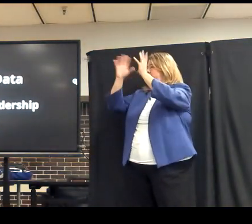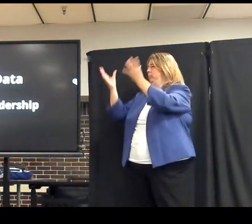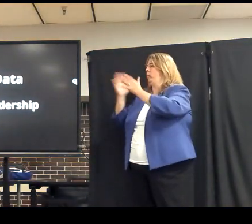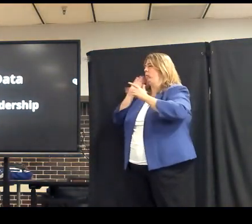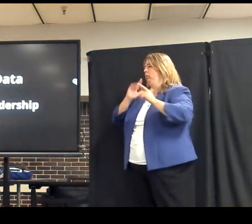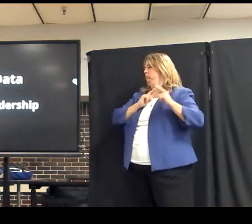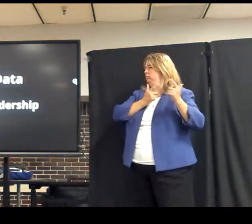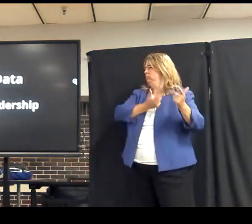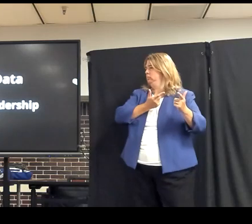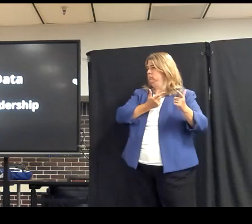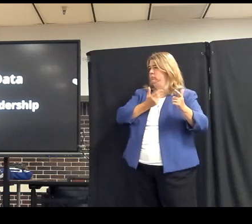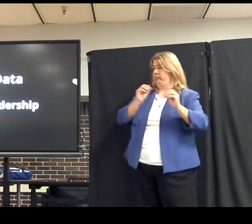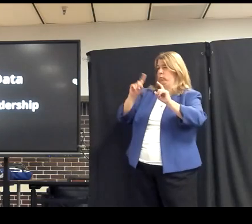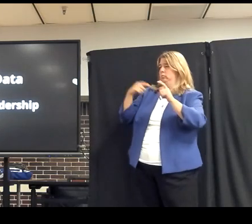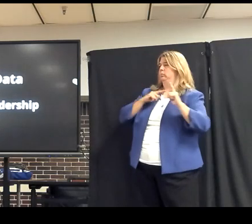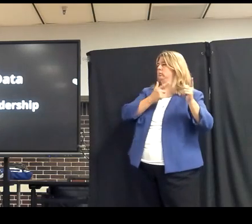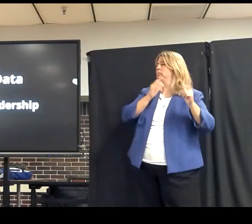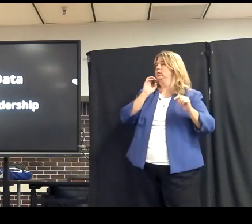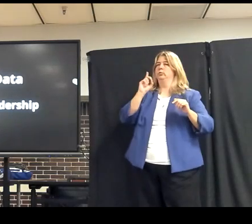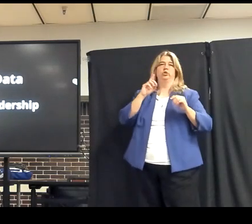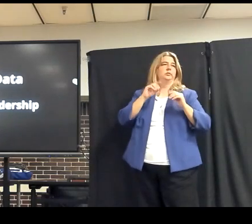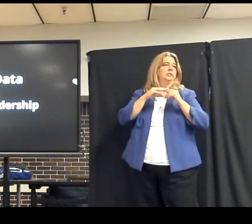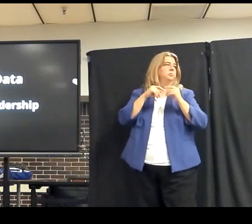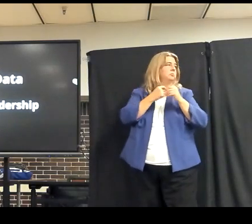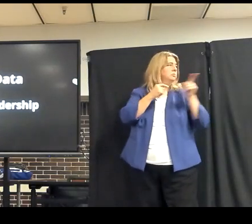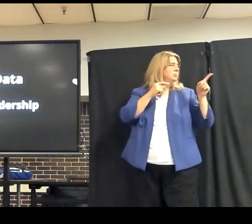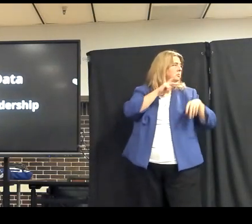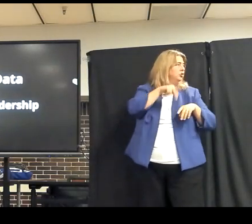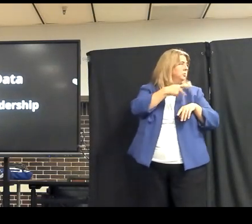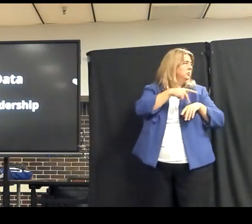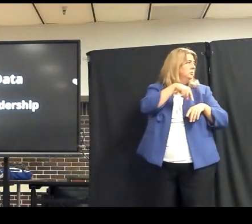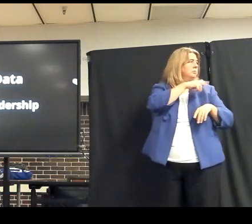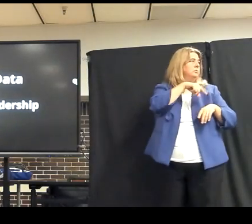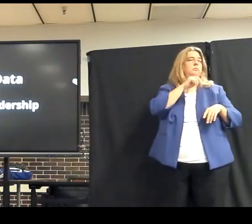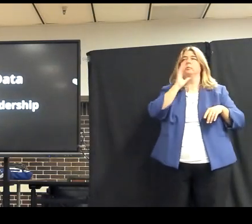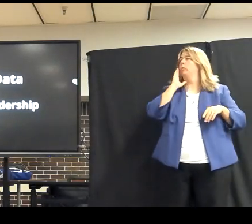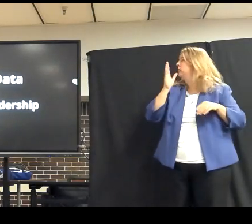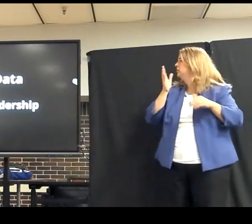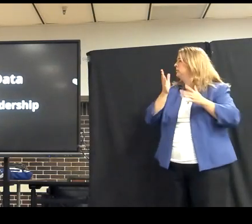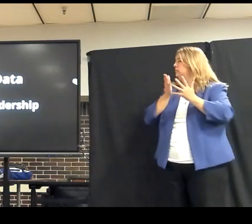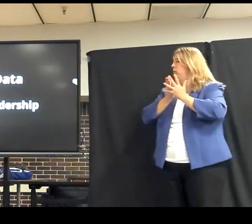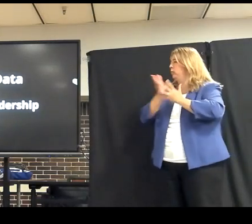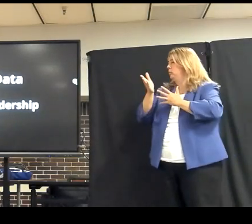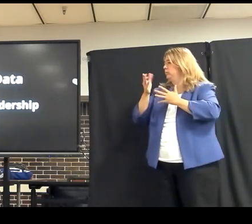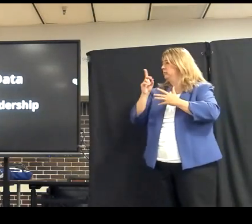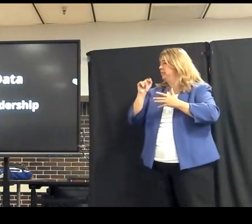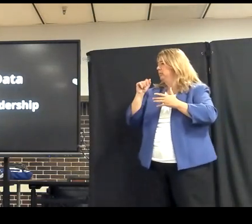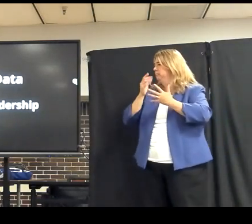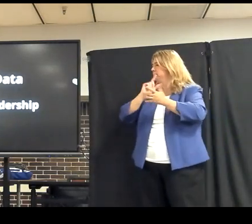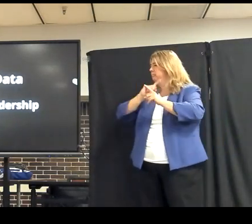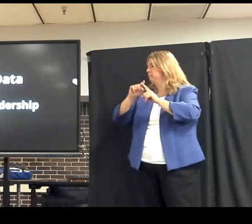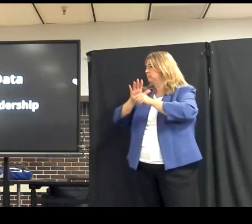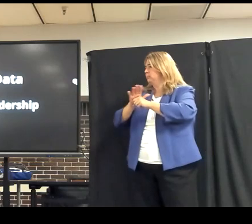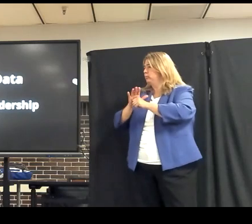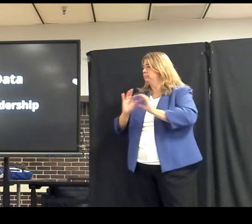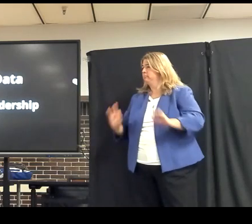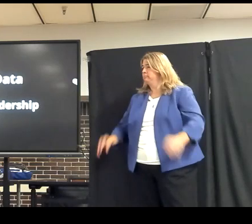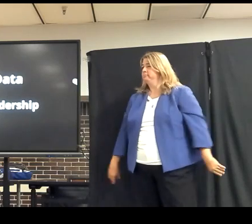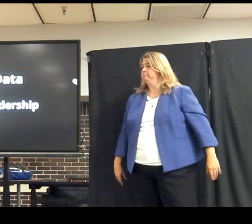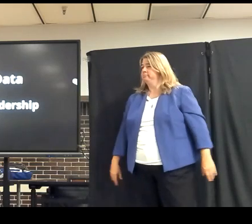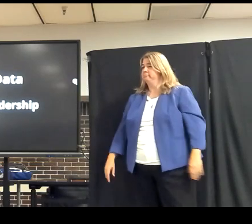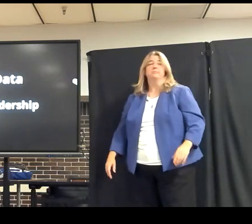And that is the general report from me. And if you don't have further questions, I will turn it over to the education leadership team.